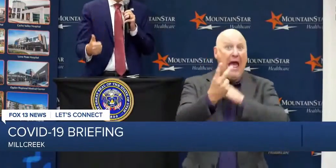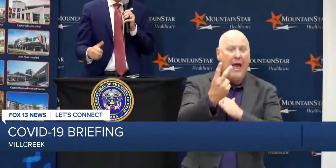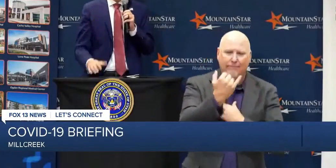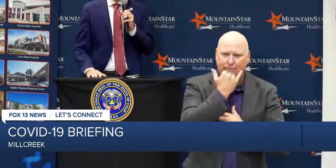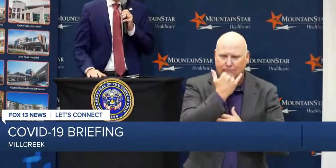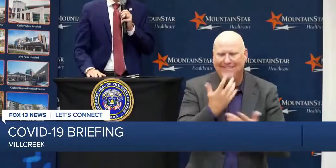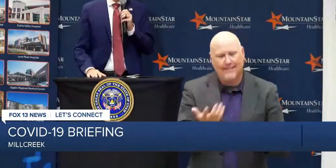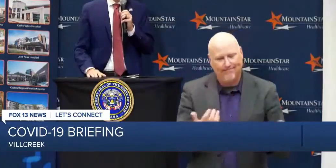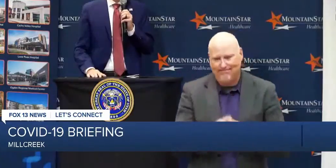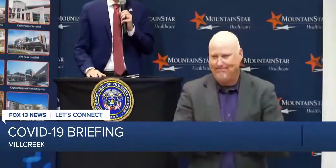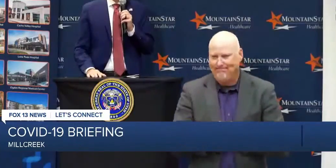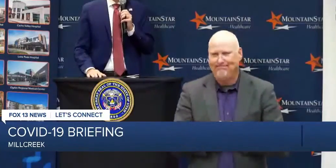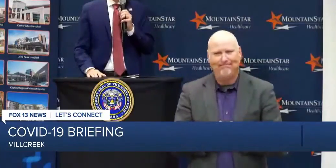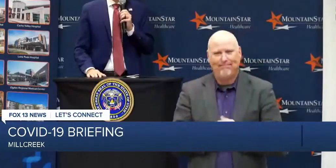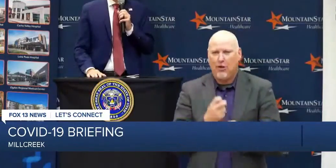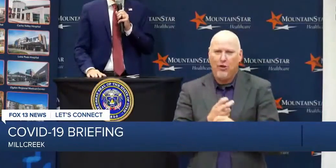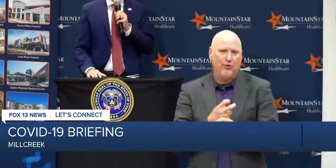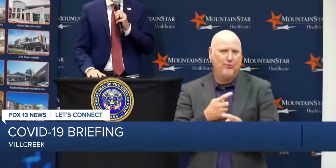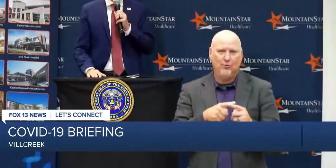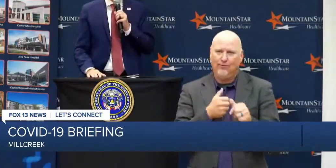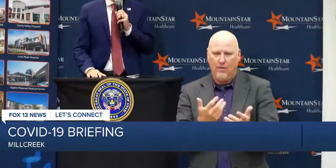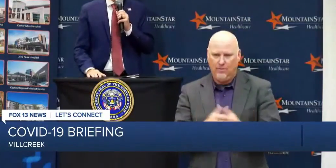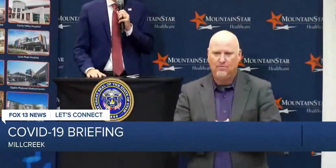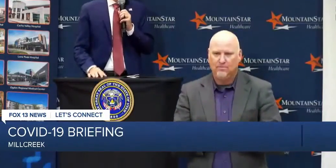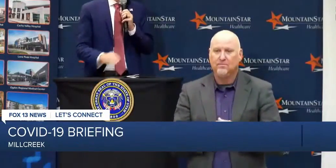We need that vaccination rate to go up.